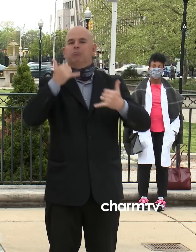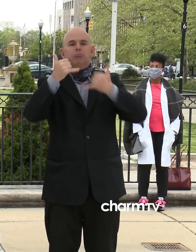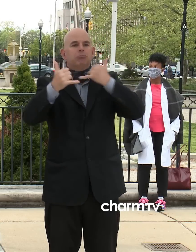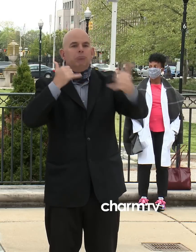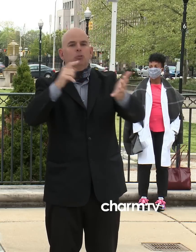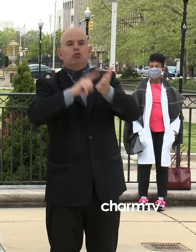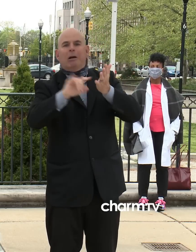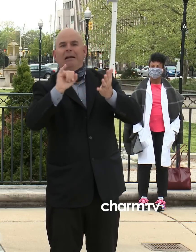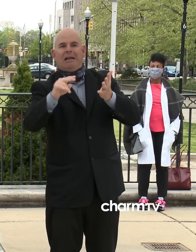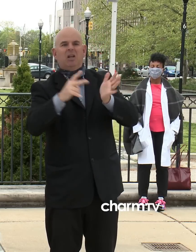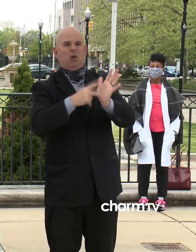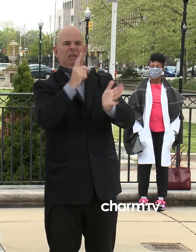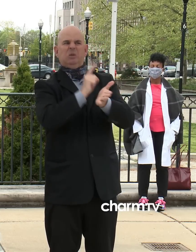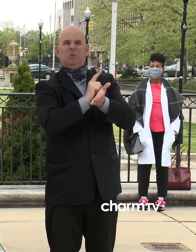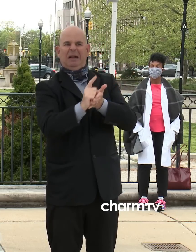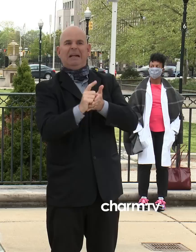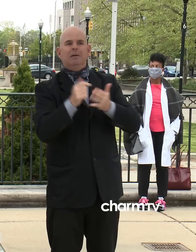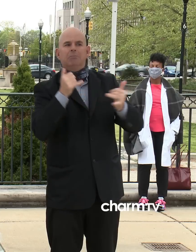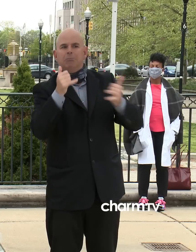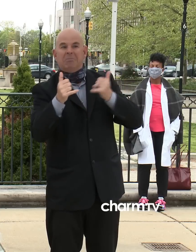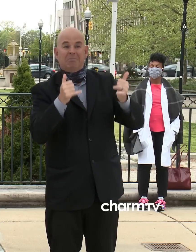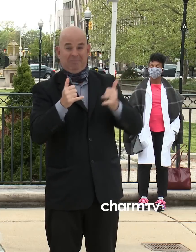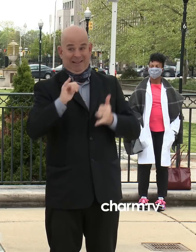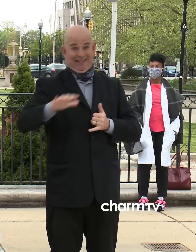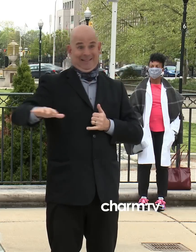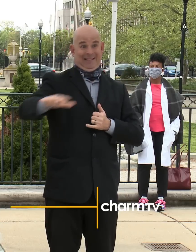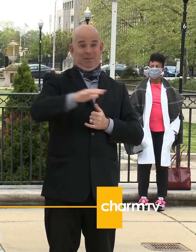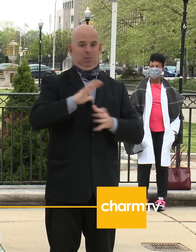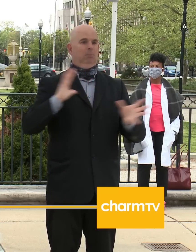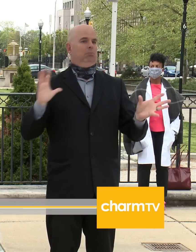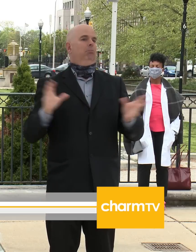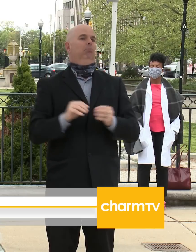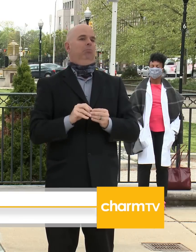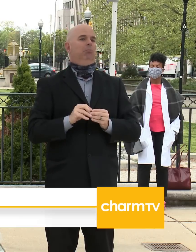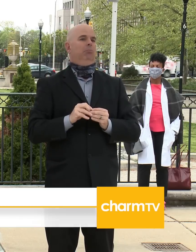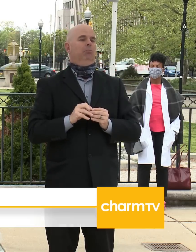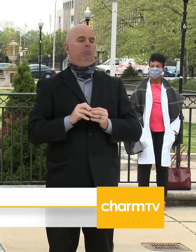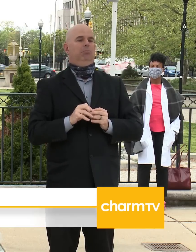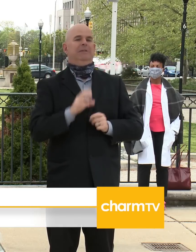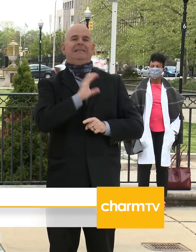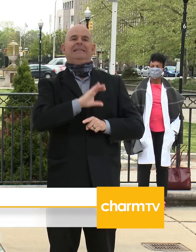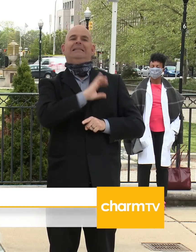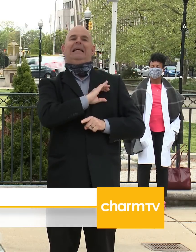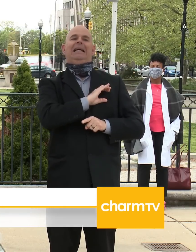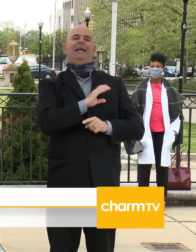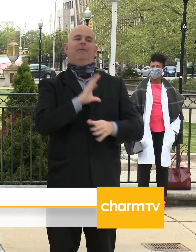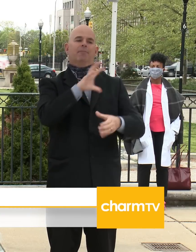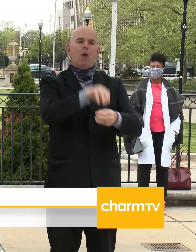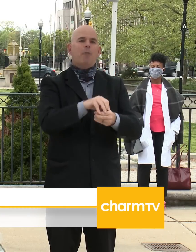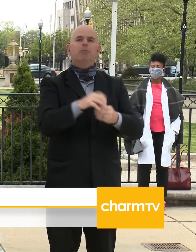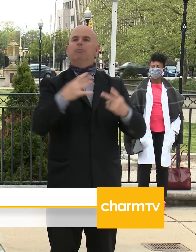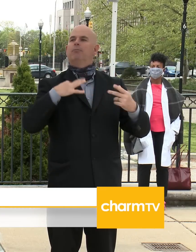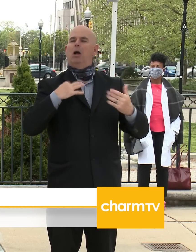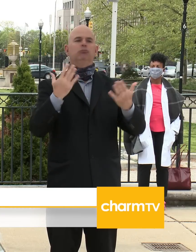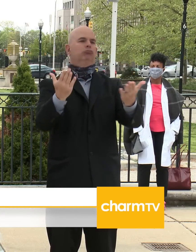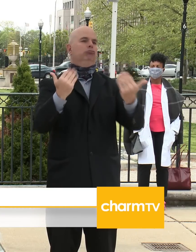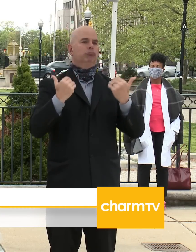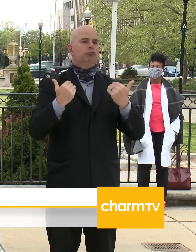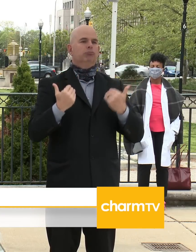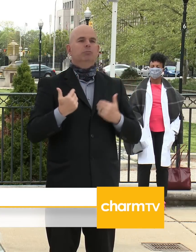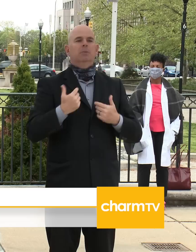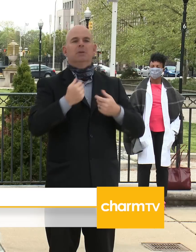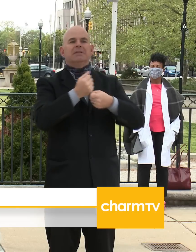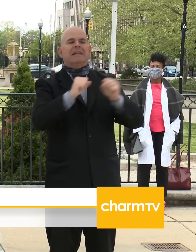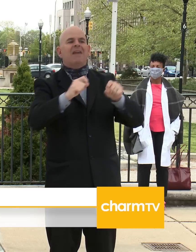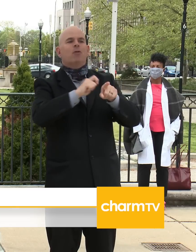city participants are enrolled in the call program and are receiving wellness calls 2 times per week. We're honored to be a part of this important work